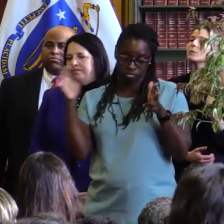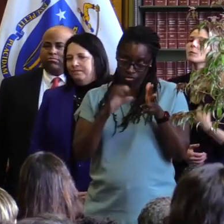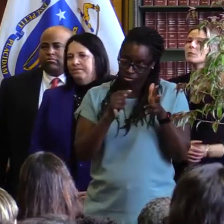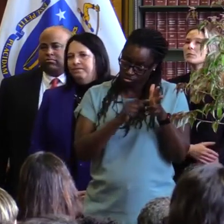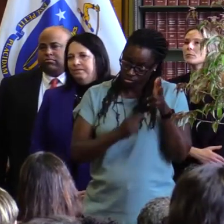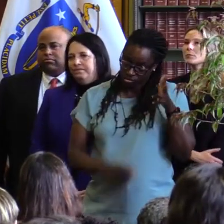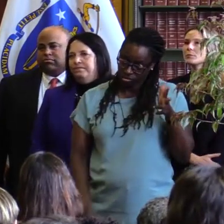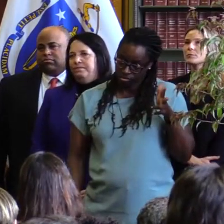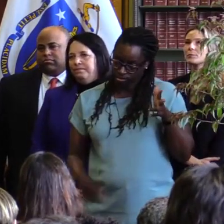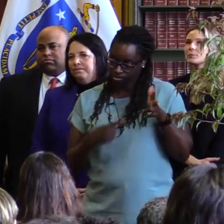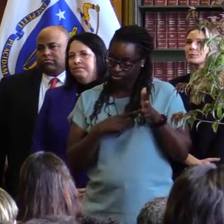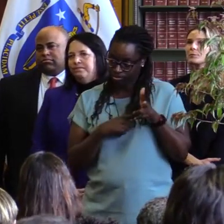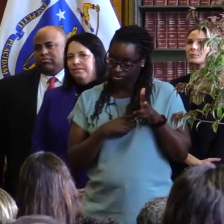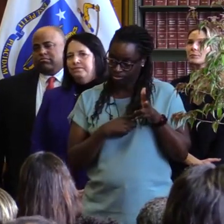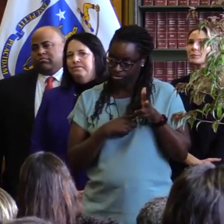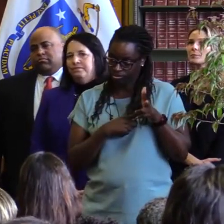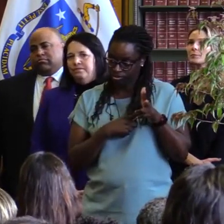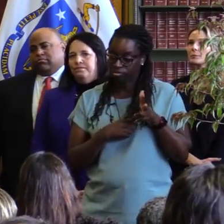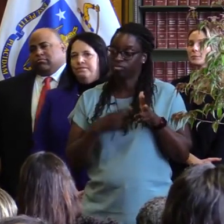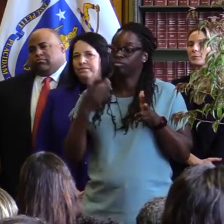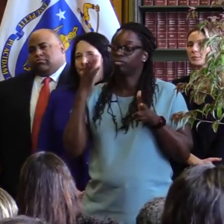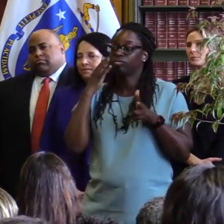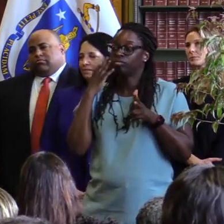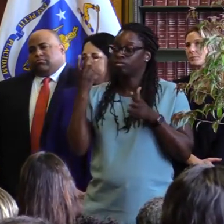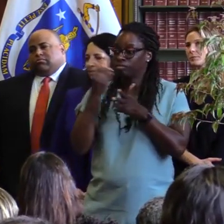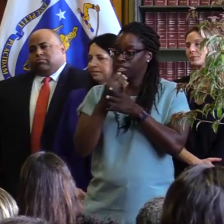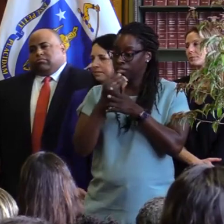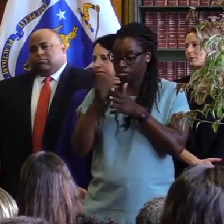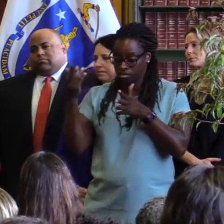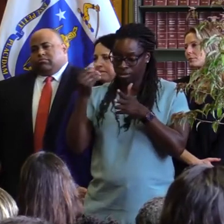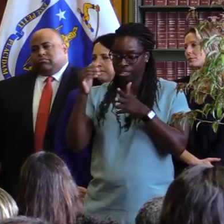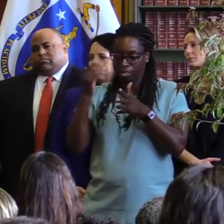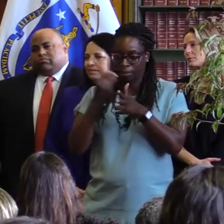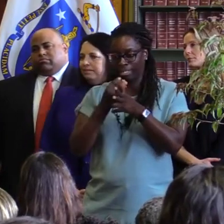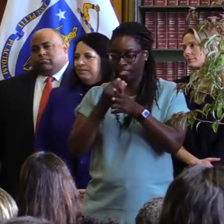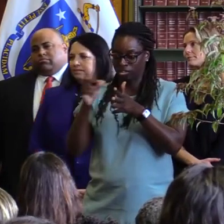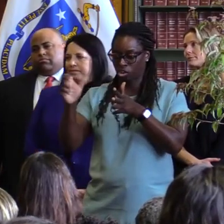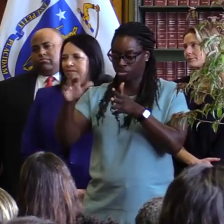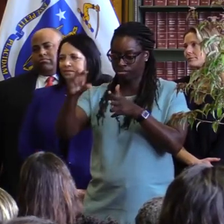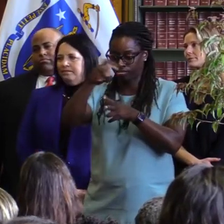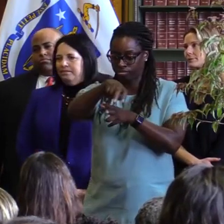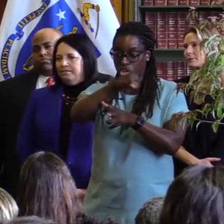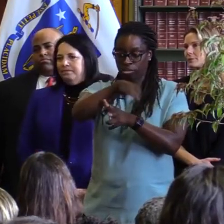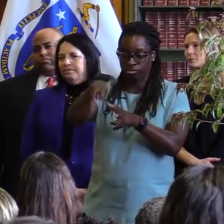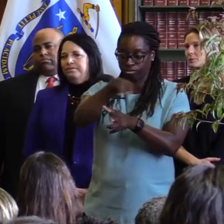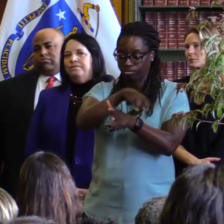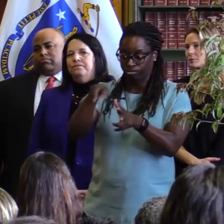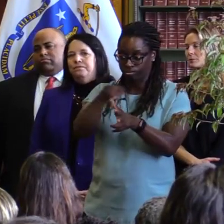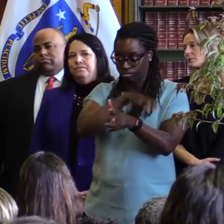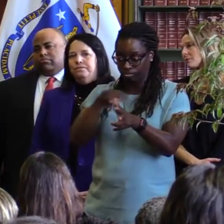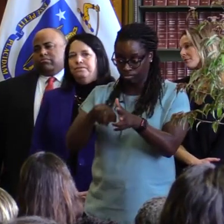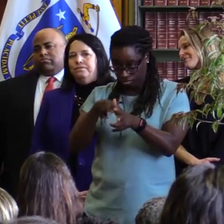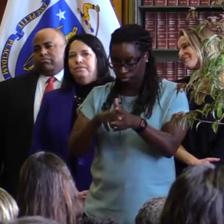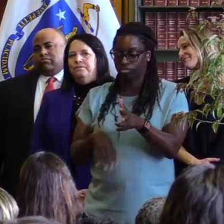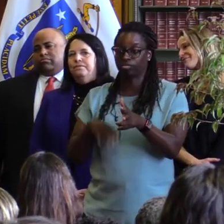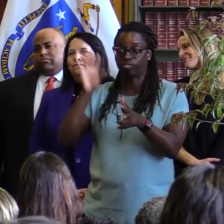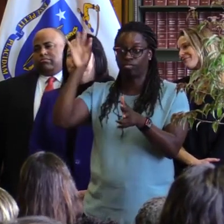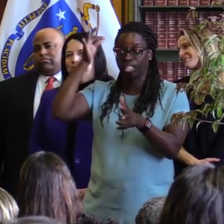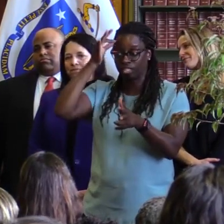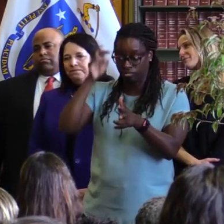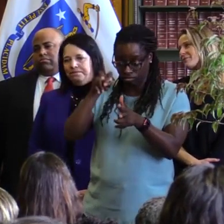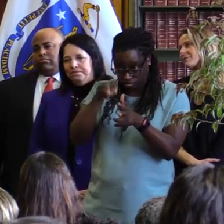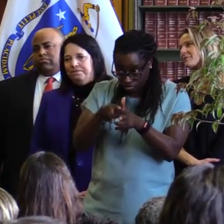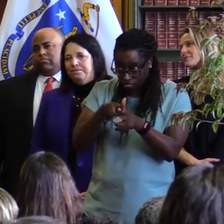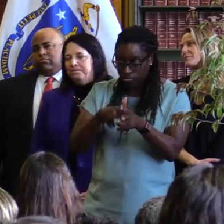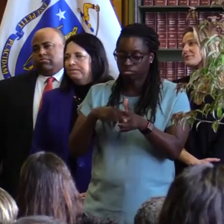a way to attract additional funding. I talked about the funding that we're going to get, hopefully, from the federal government. We're going hard after all